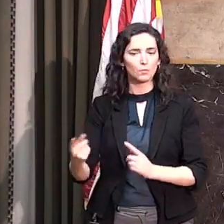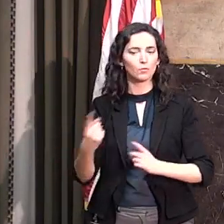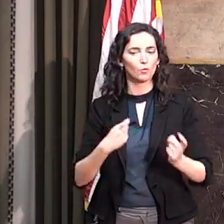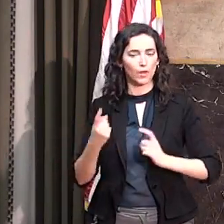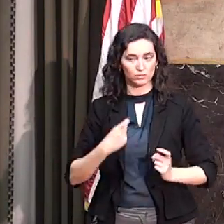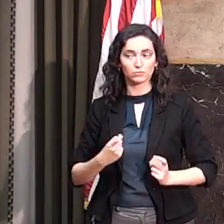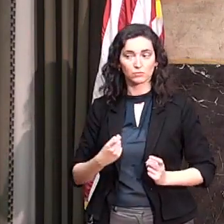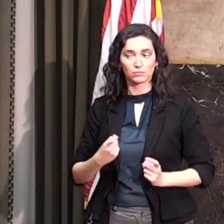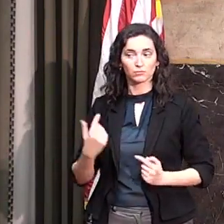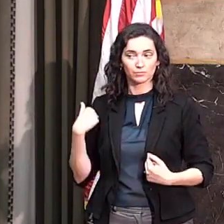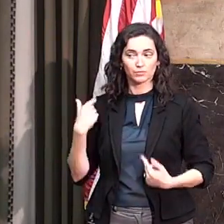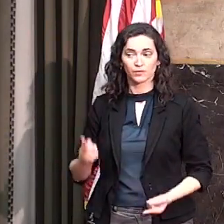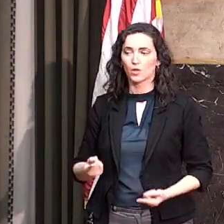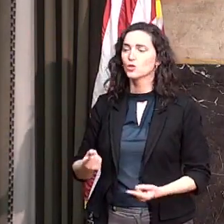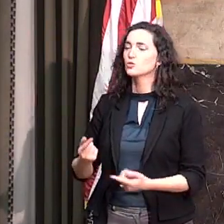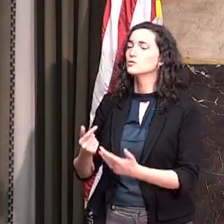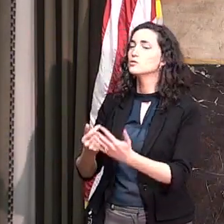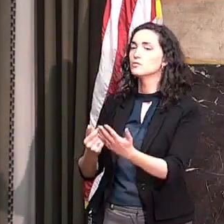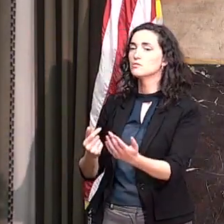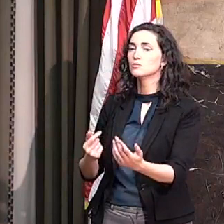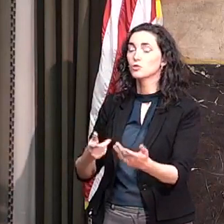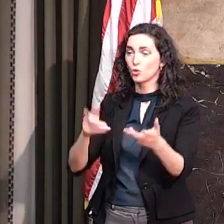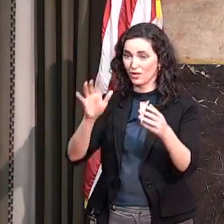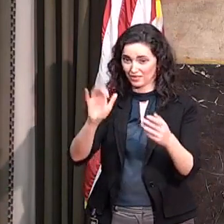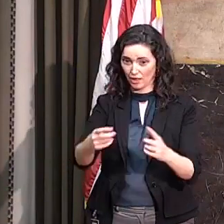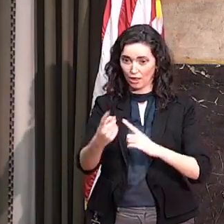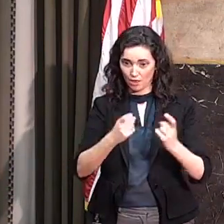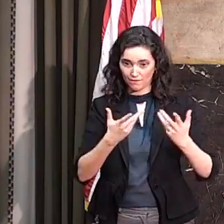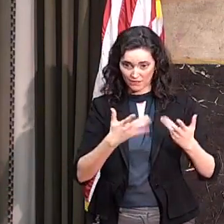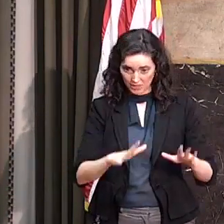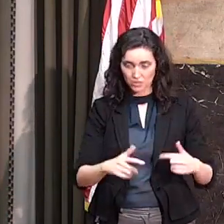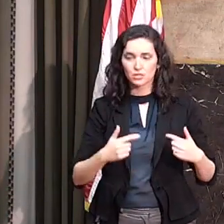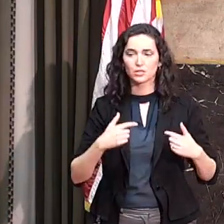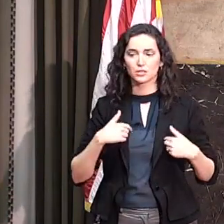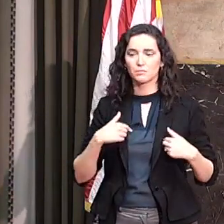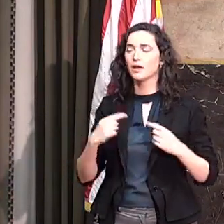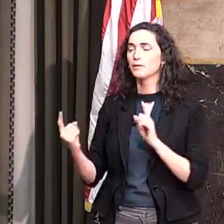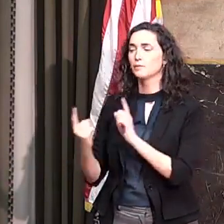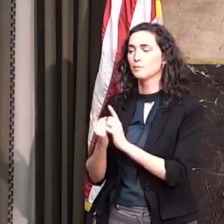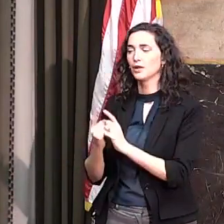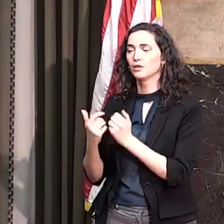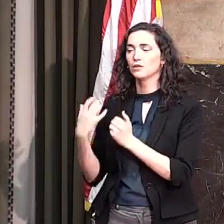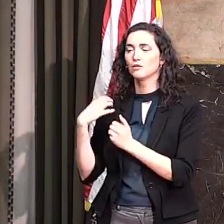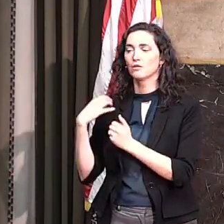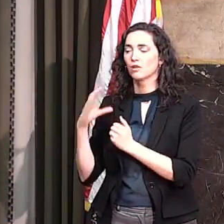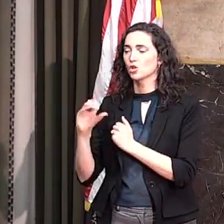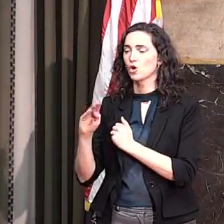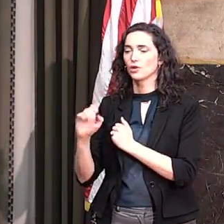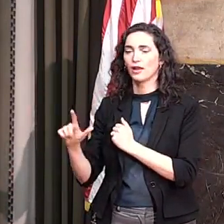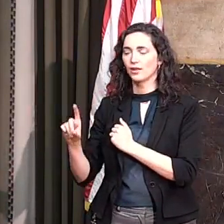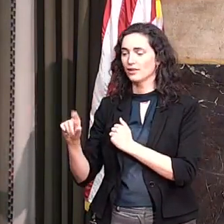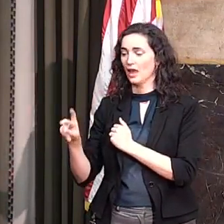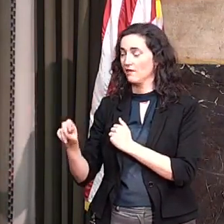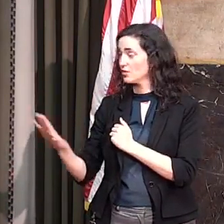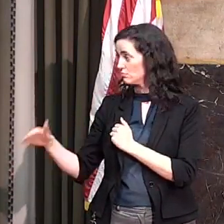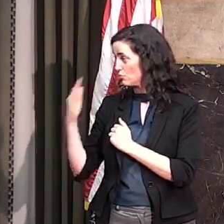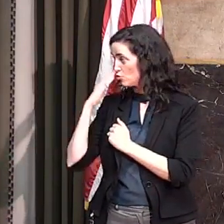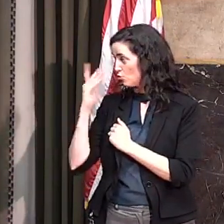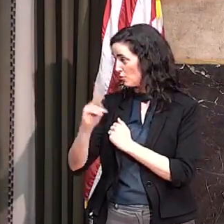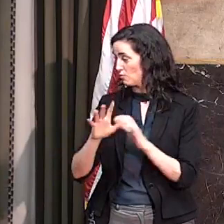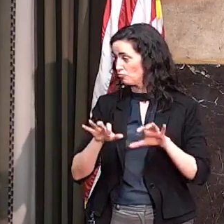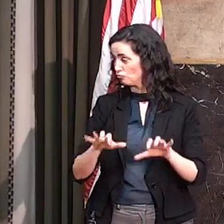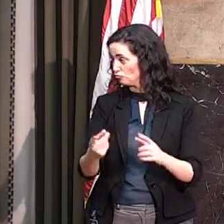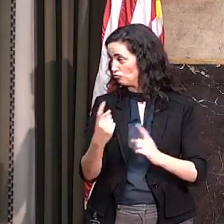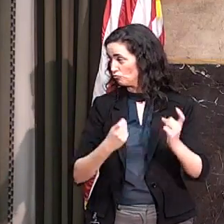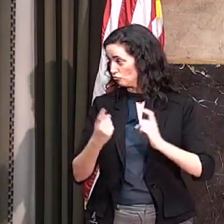asked. And following the press conference, I did meet with Colonel Davis and made sure that he was aware of the press conference and